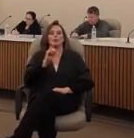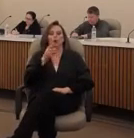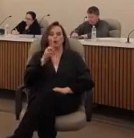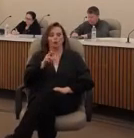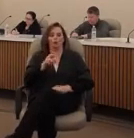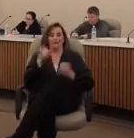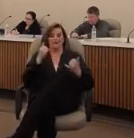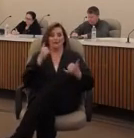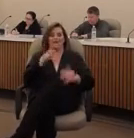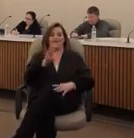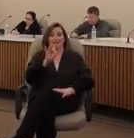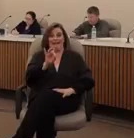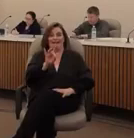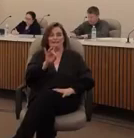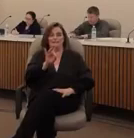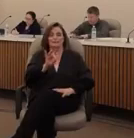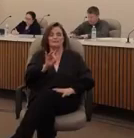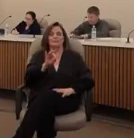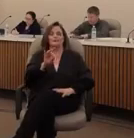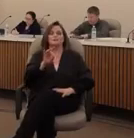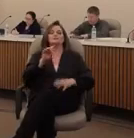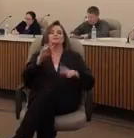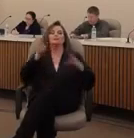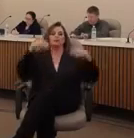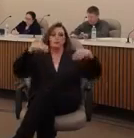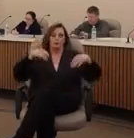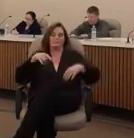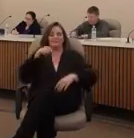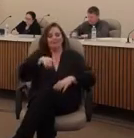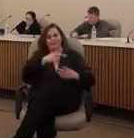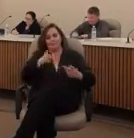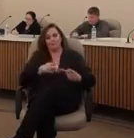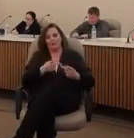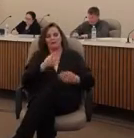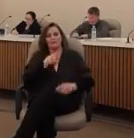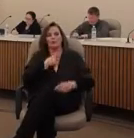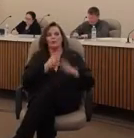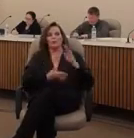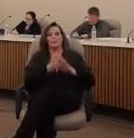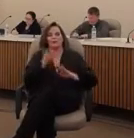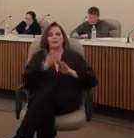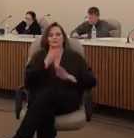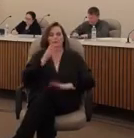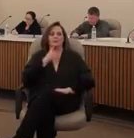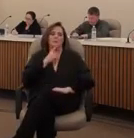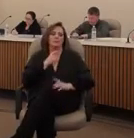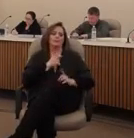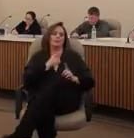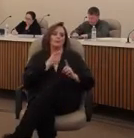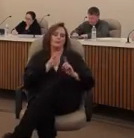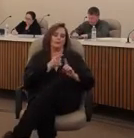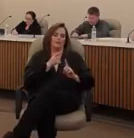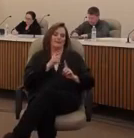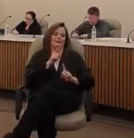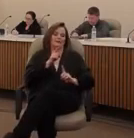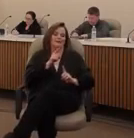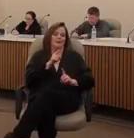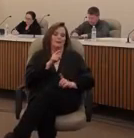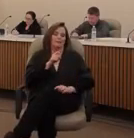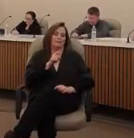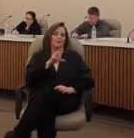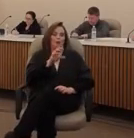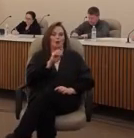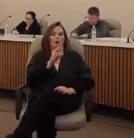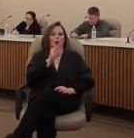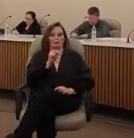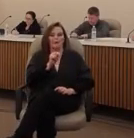8 operations. This site is going to be operated by Mo Yassin. He owns and operates 2 of their